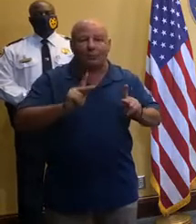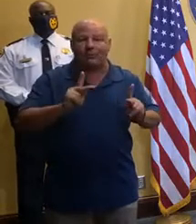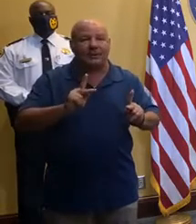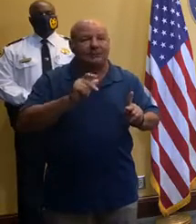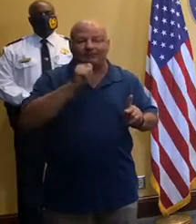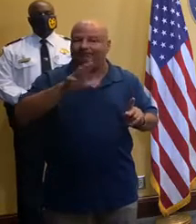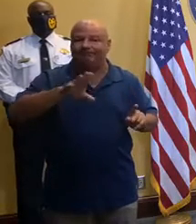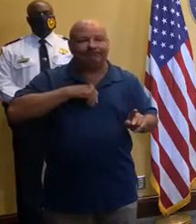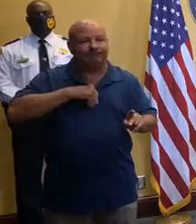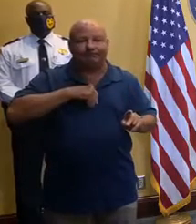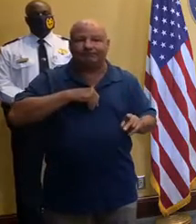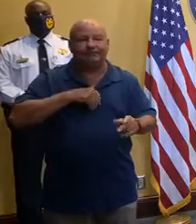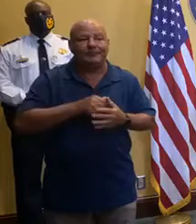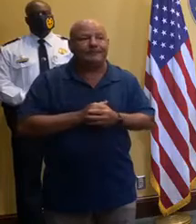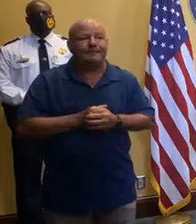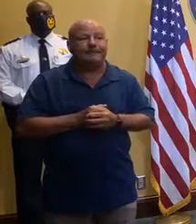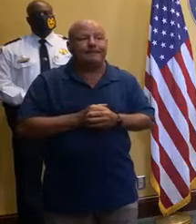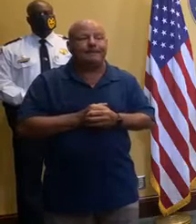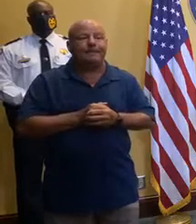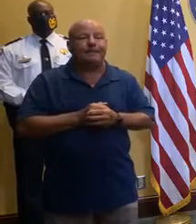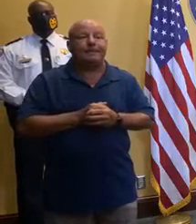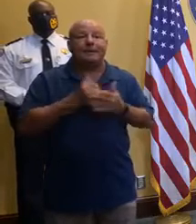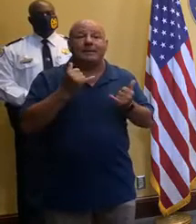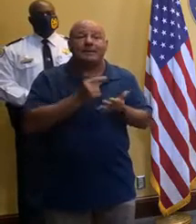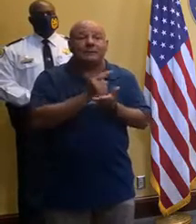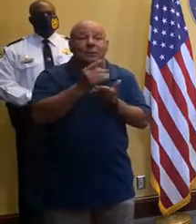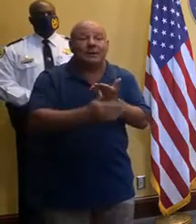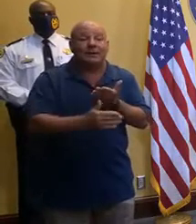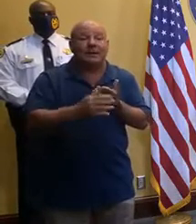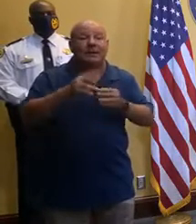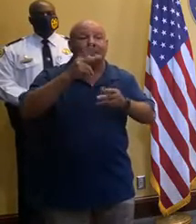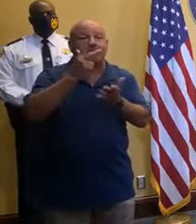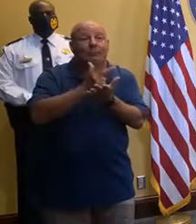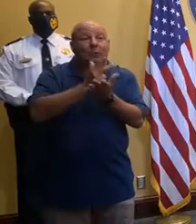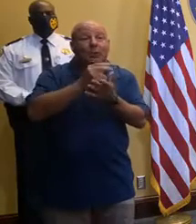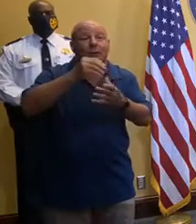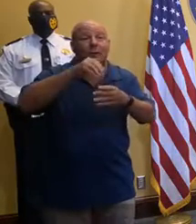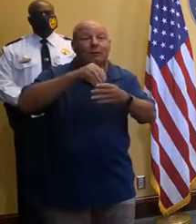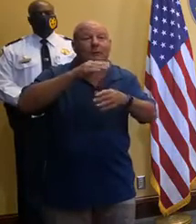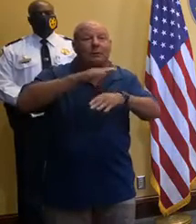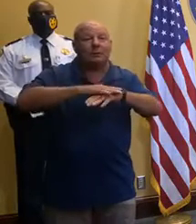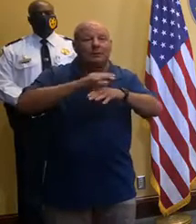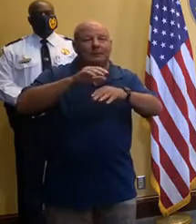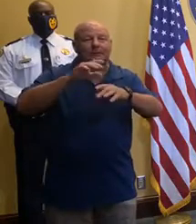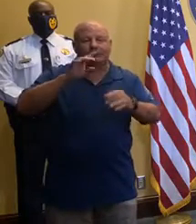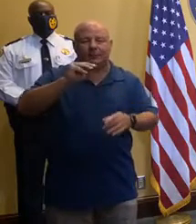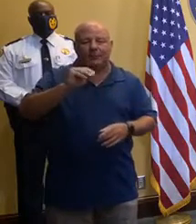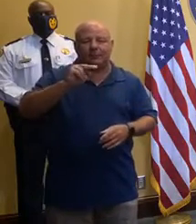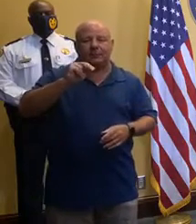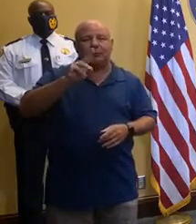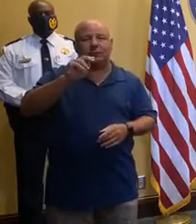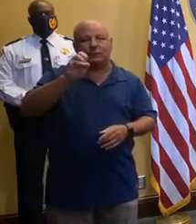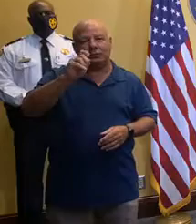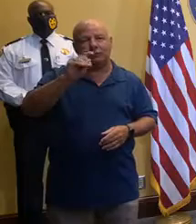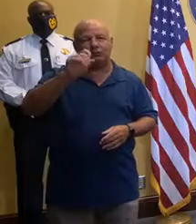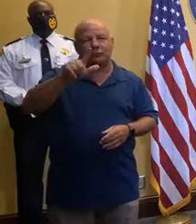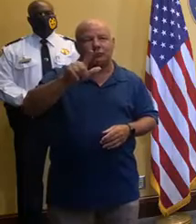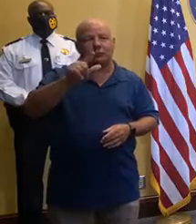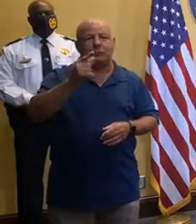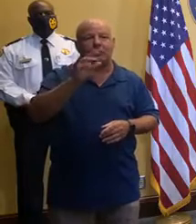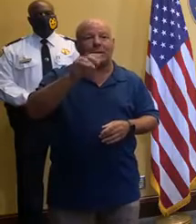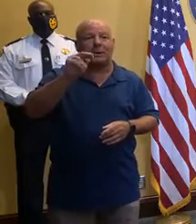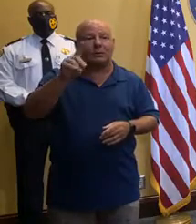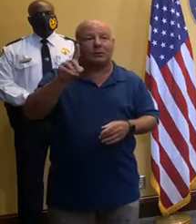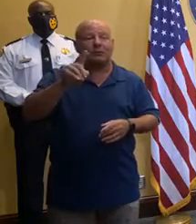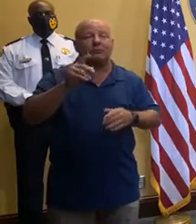be permitted this weekend. No neutral grounds, underpasses, or any other public